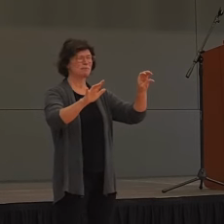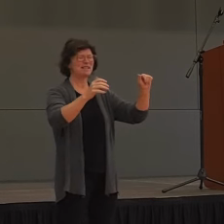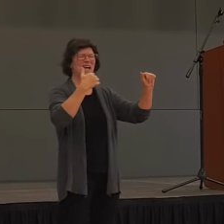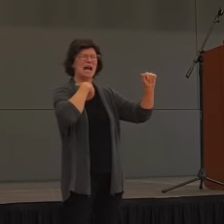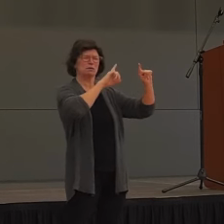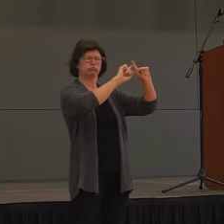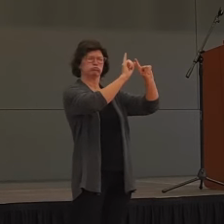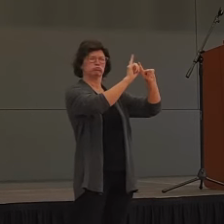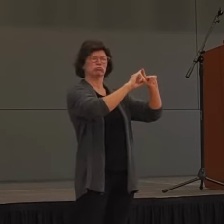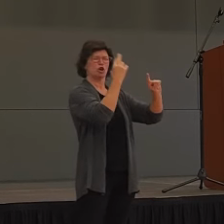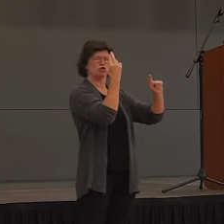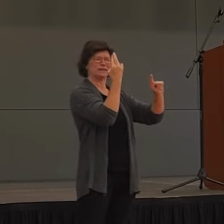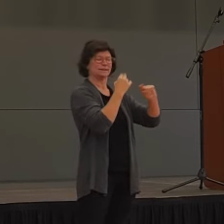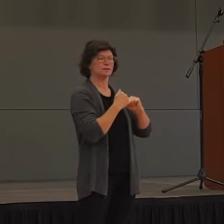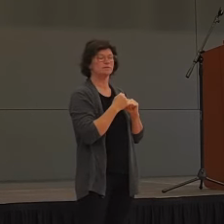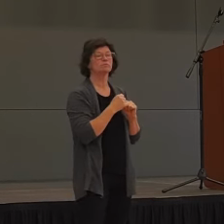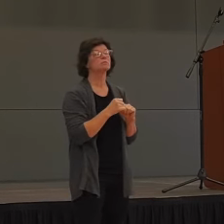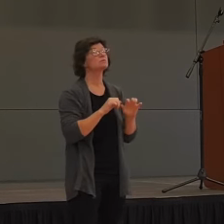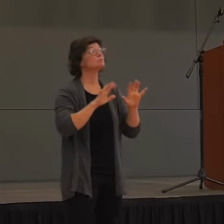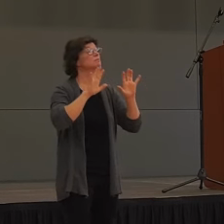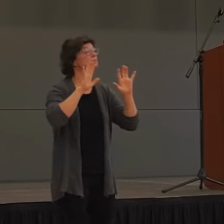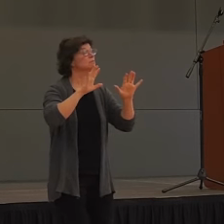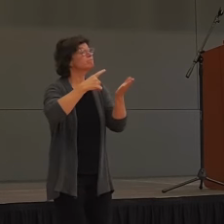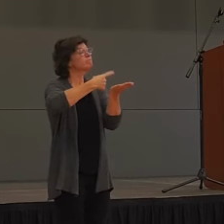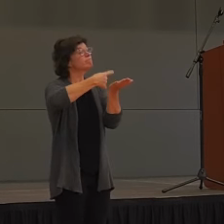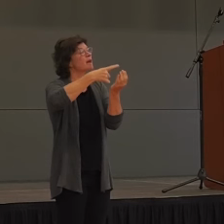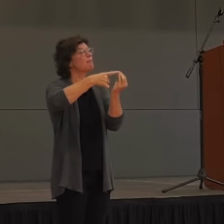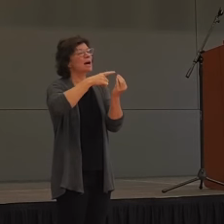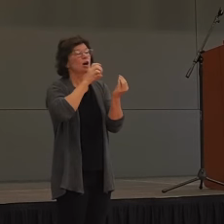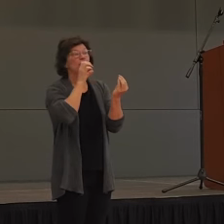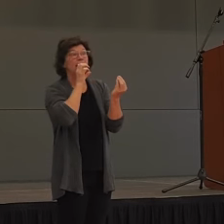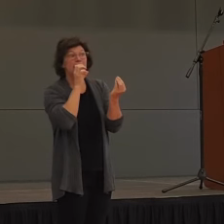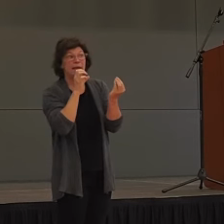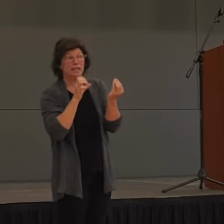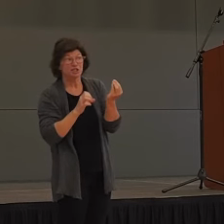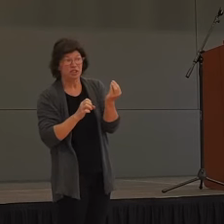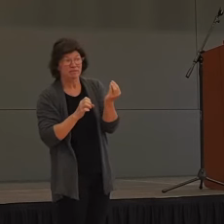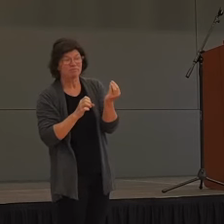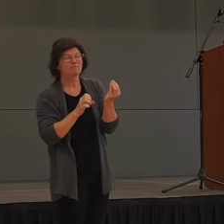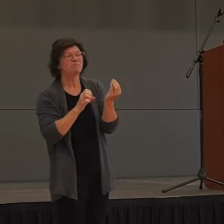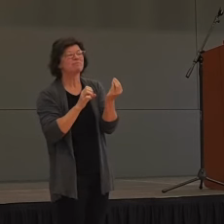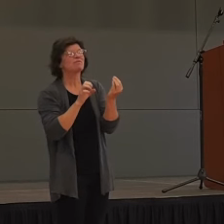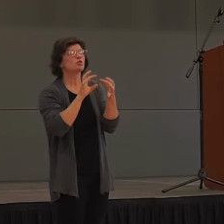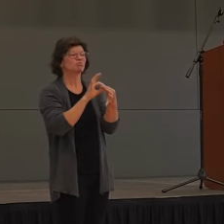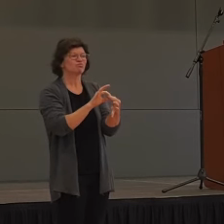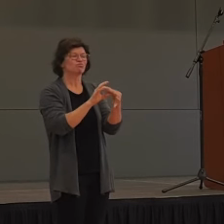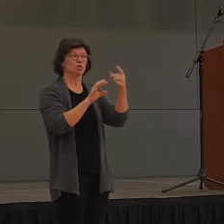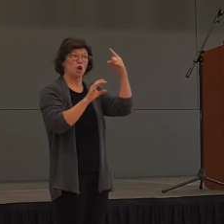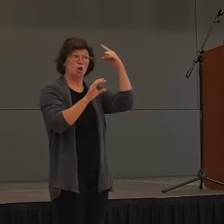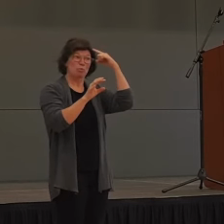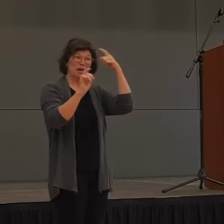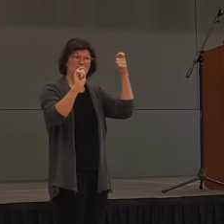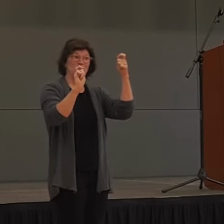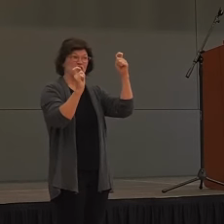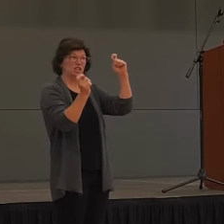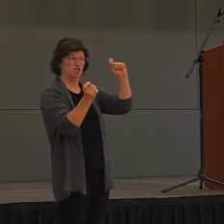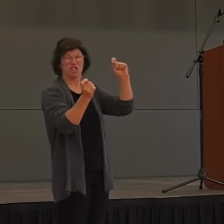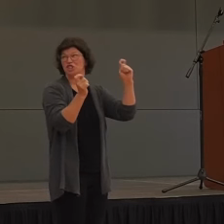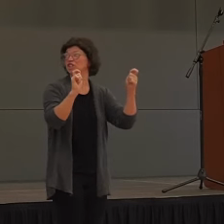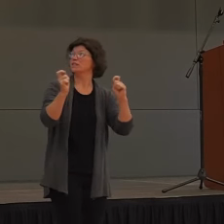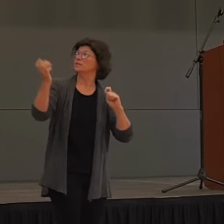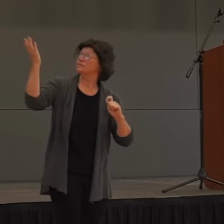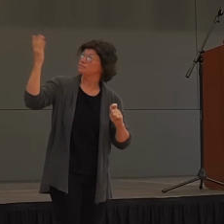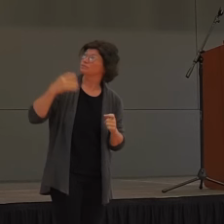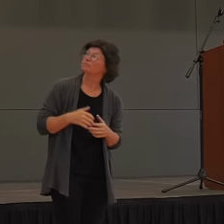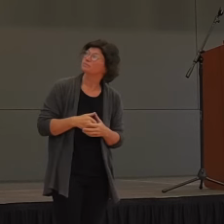want to talk a little bit about aging and brain changes, or aging and dementia. To